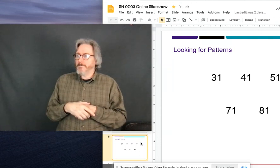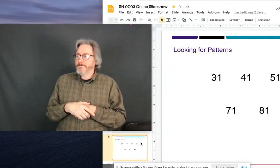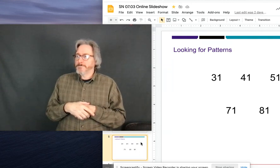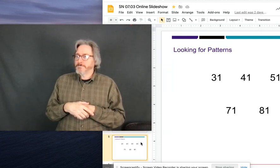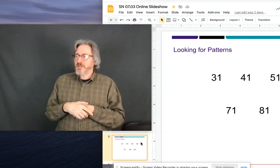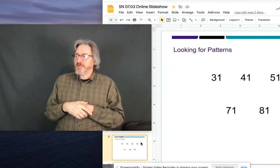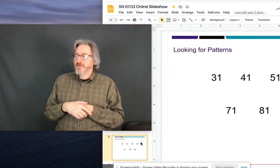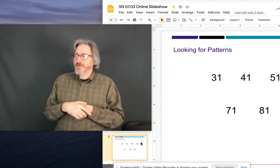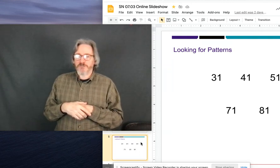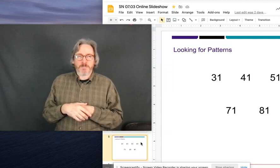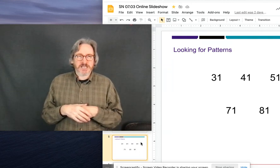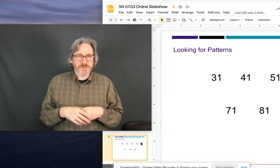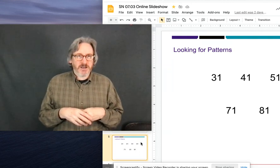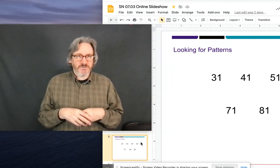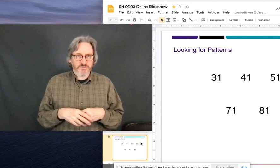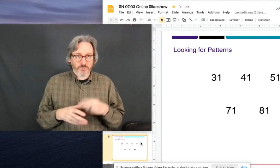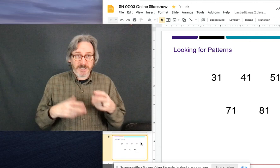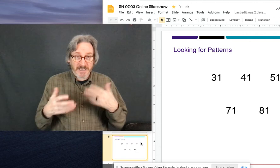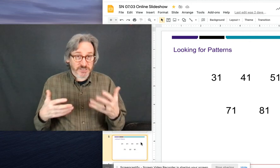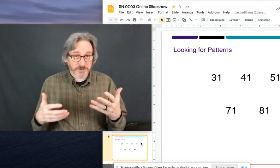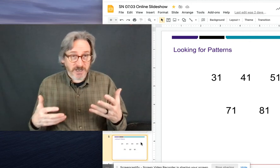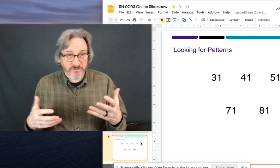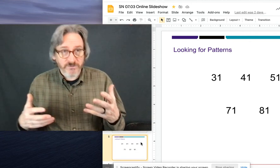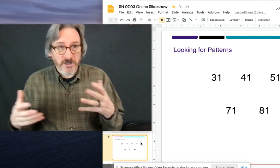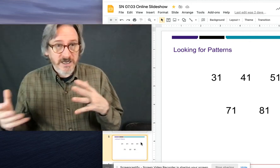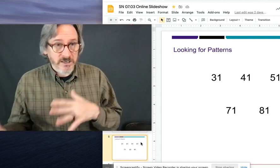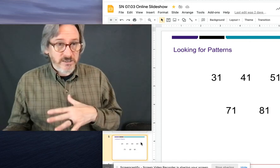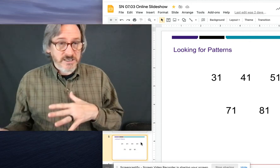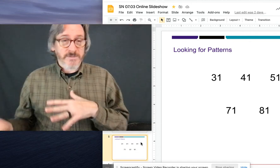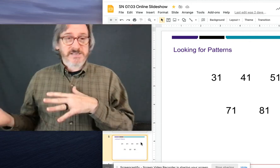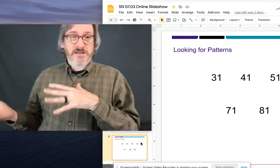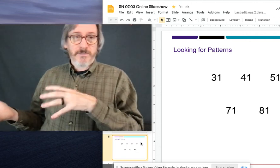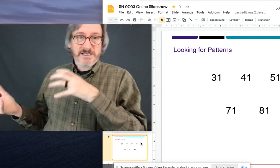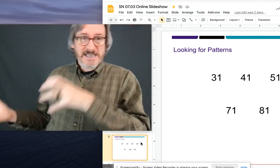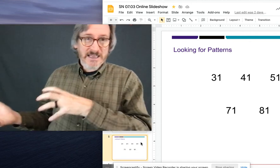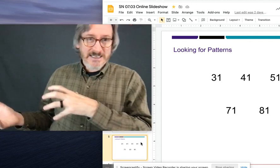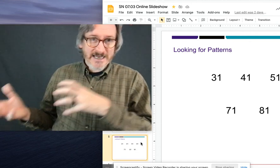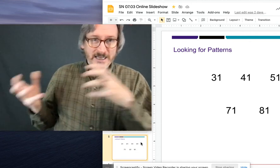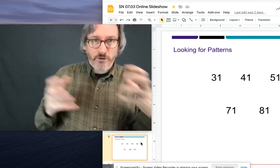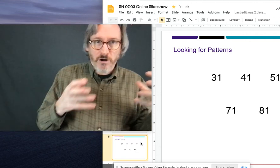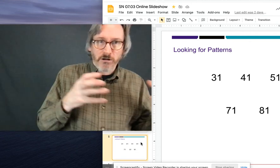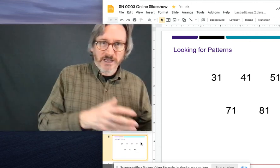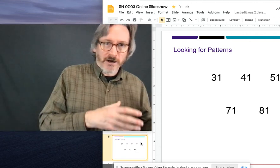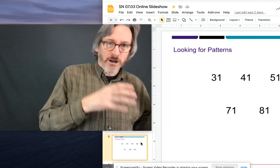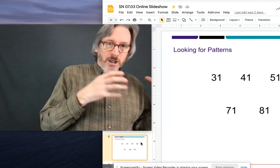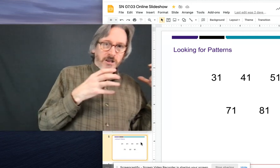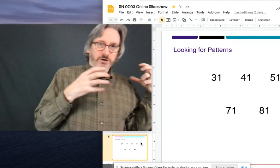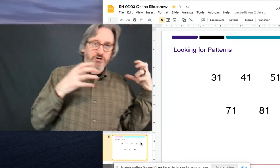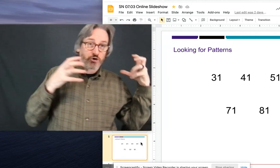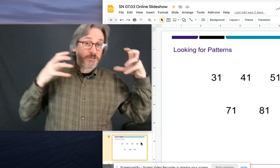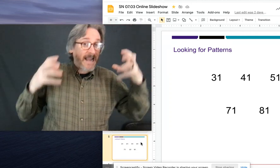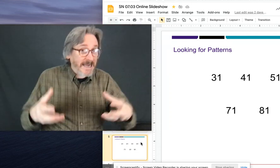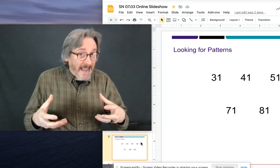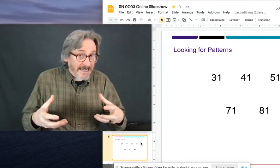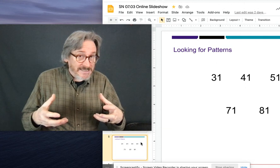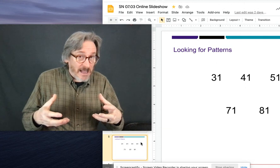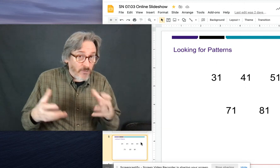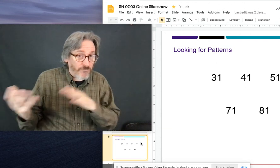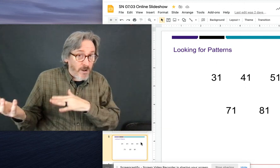Kind of reminds me of, if you read the history of Thomas Hopkins Gallaudet and Laurent Clerc